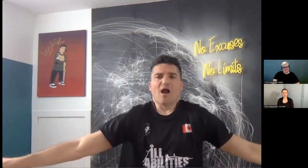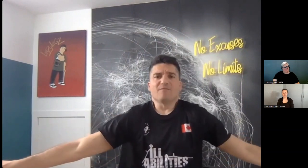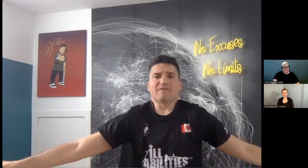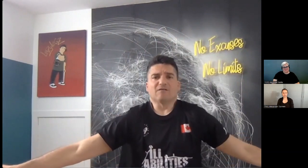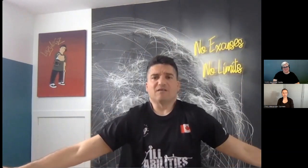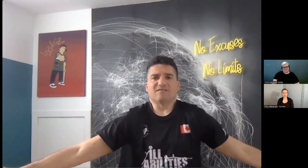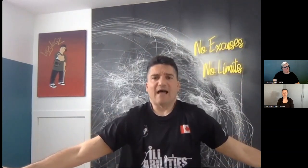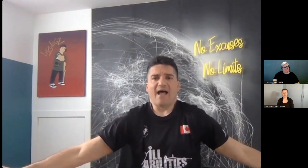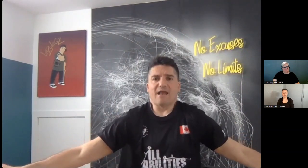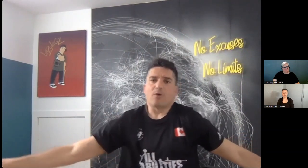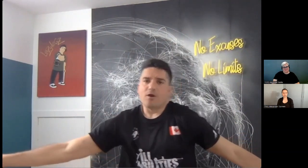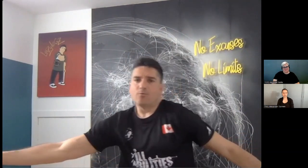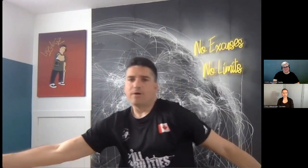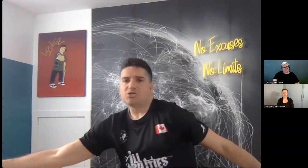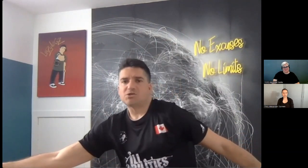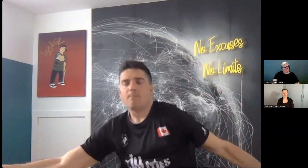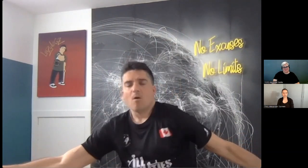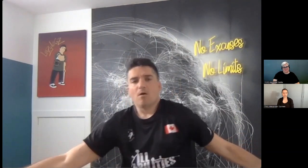Ça va?